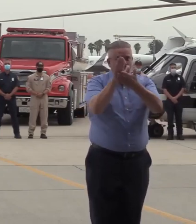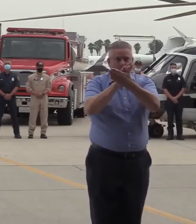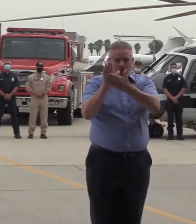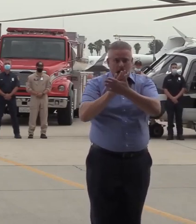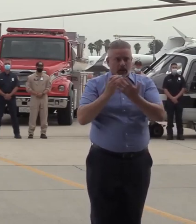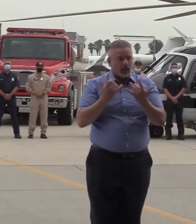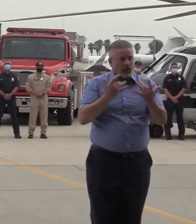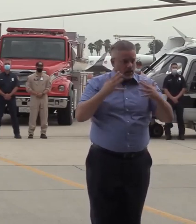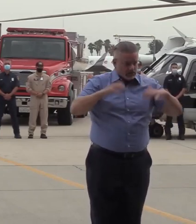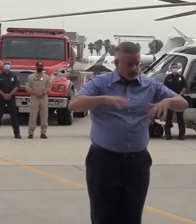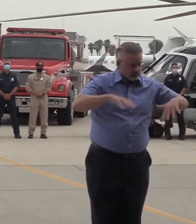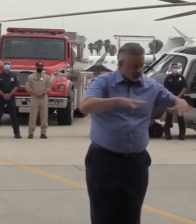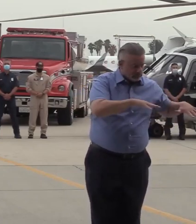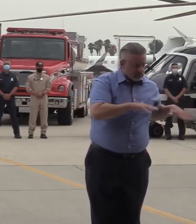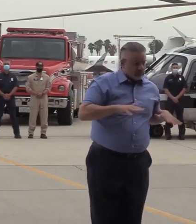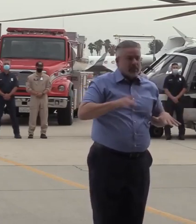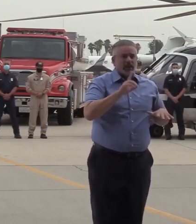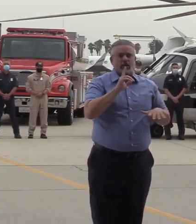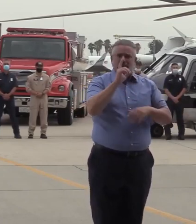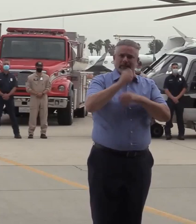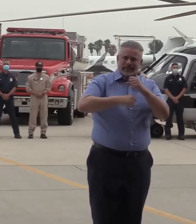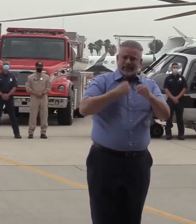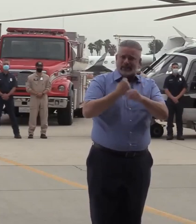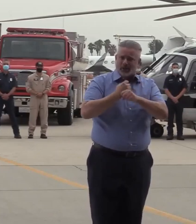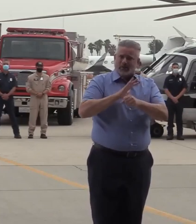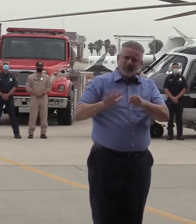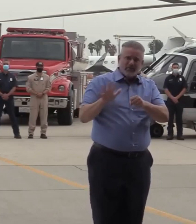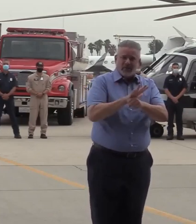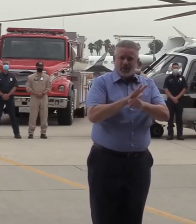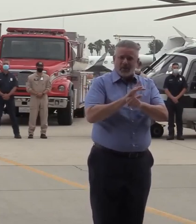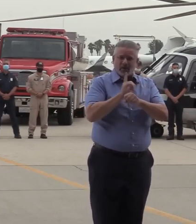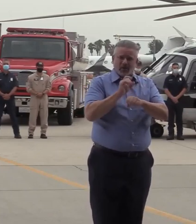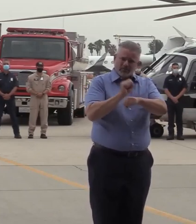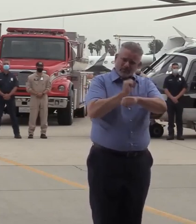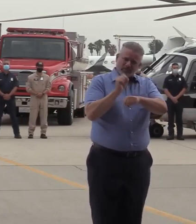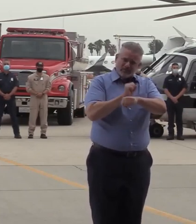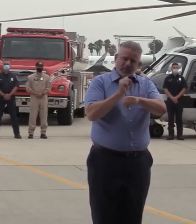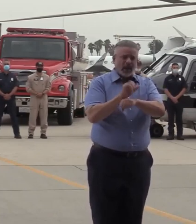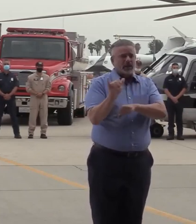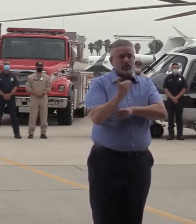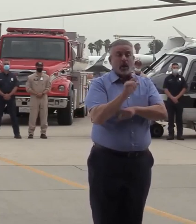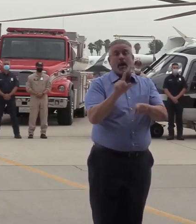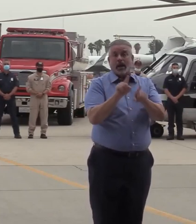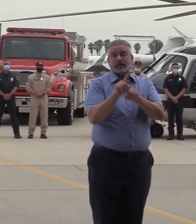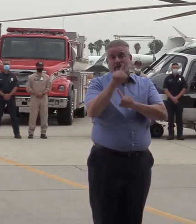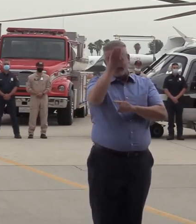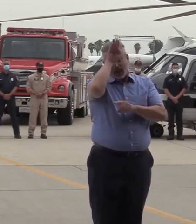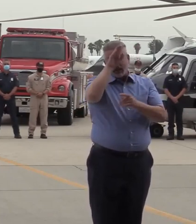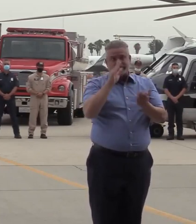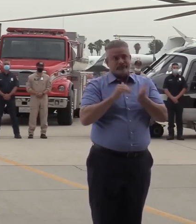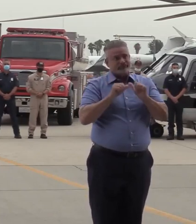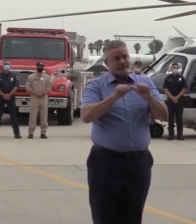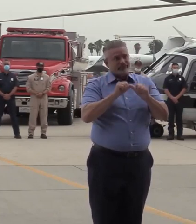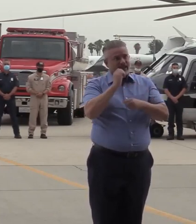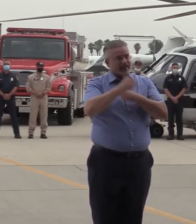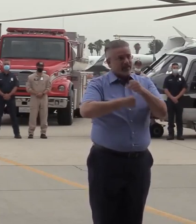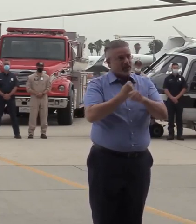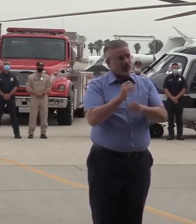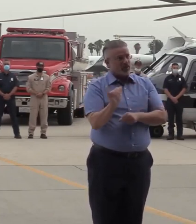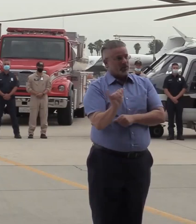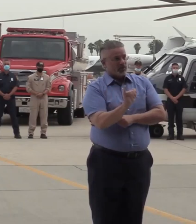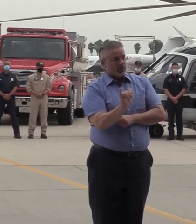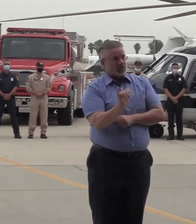home. This should be a year-round enterprise now that fires are year-round as well. It's especially true if you live in one of